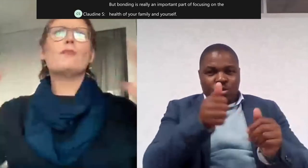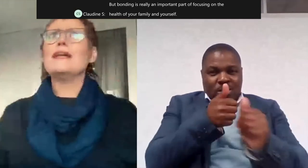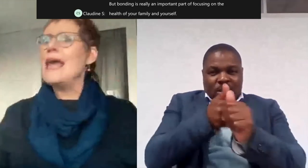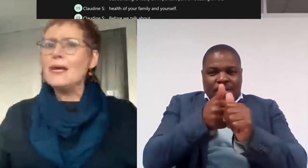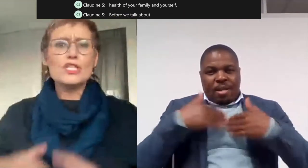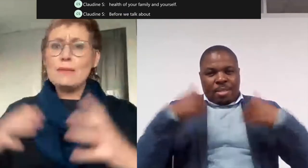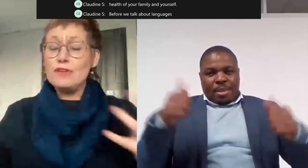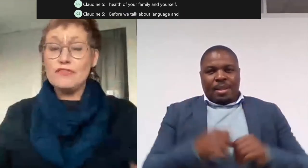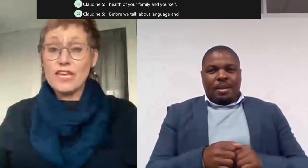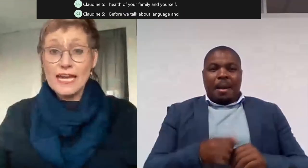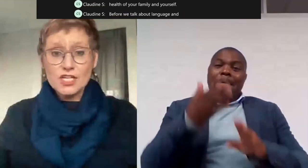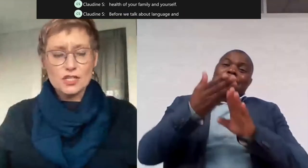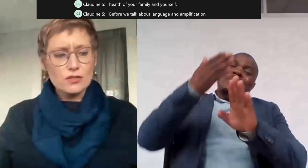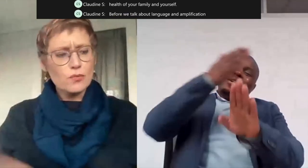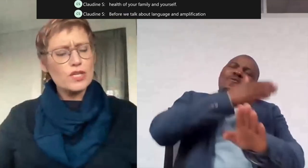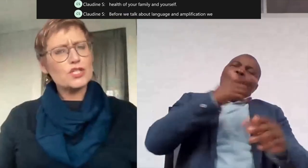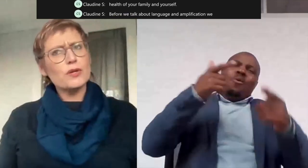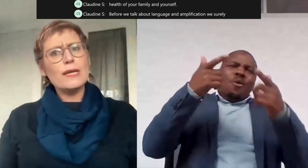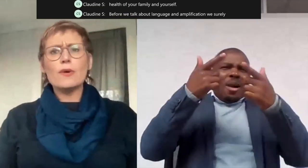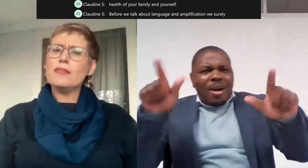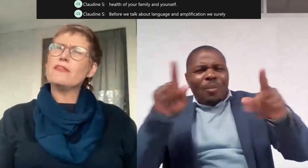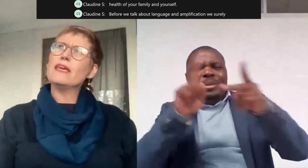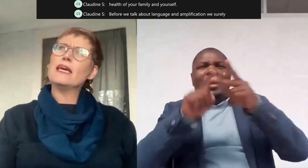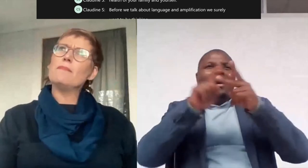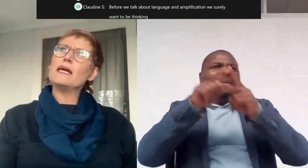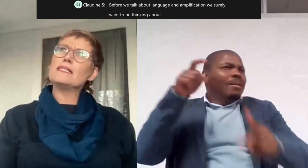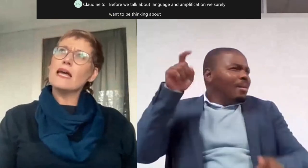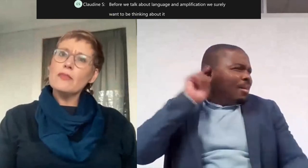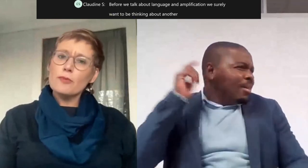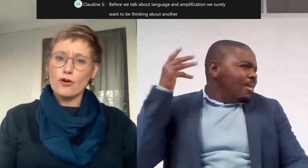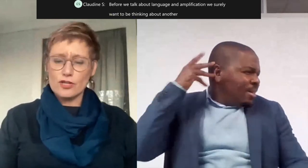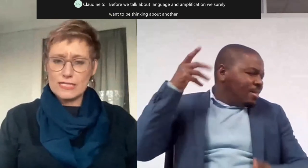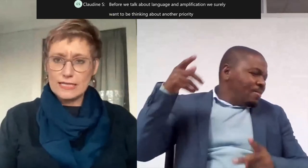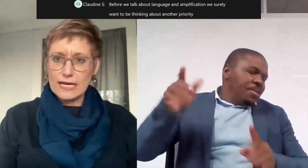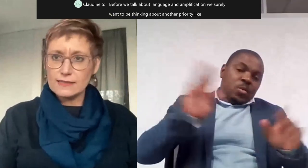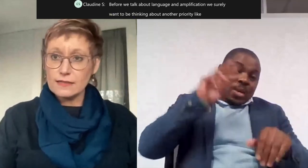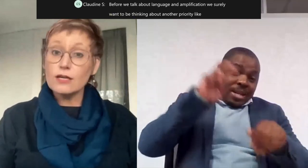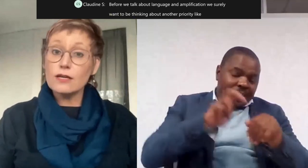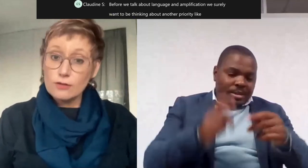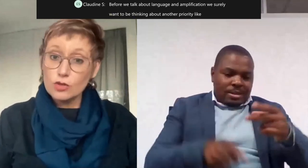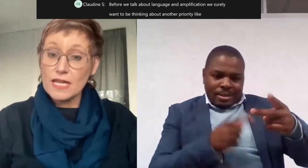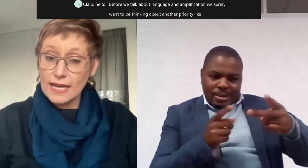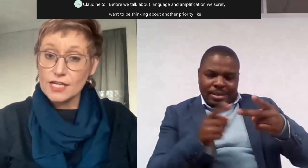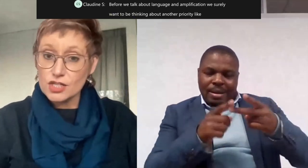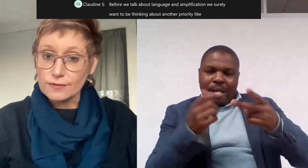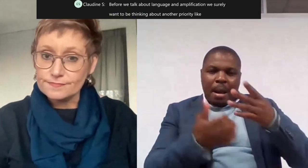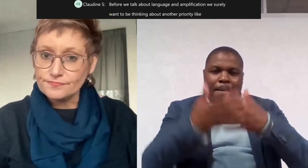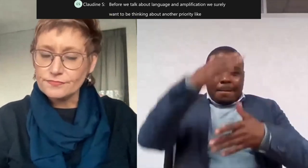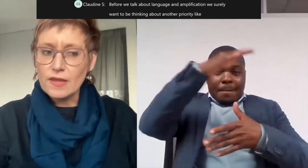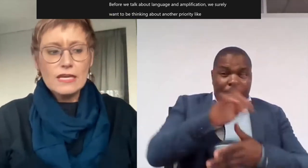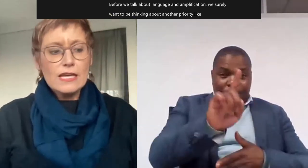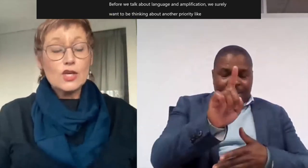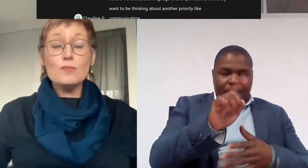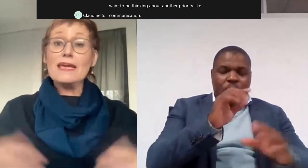Before we talk about language and amplification, we surely want to be thinking about another priority, like